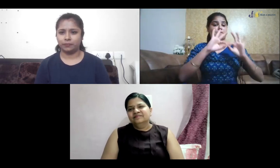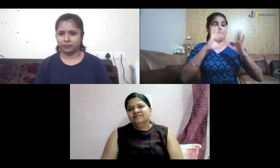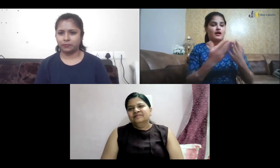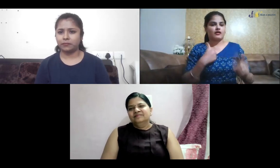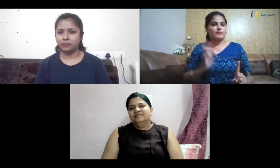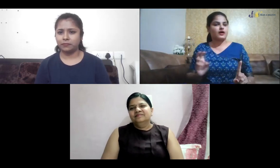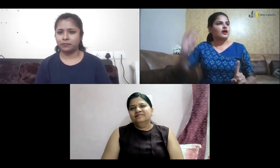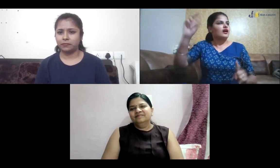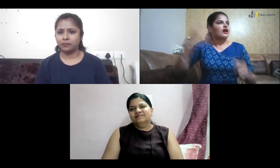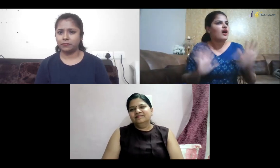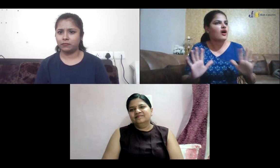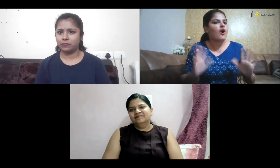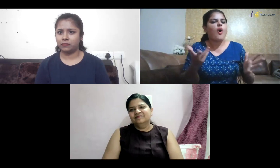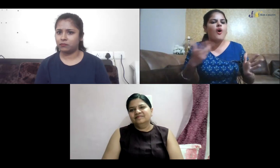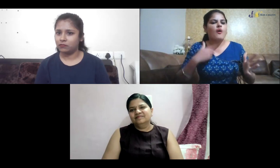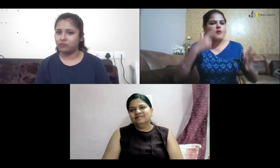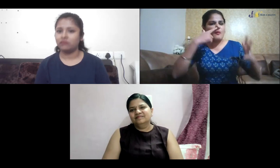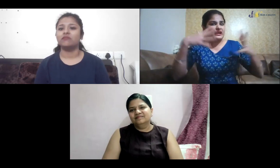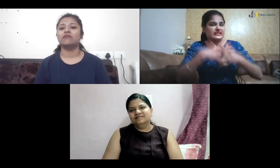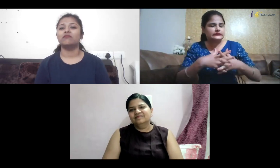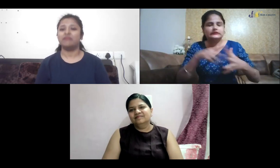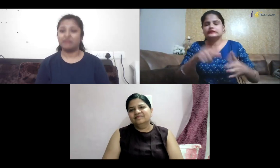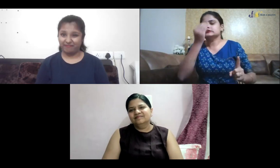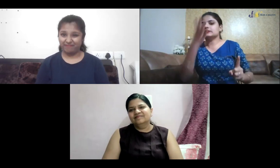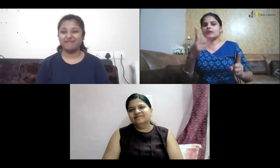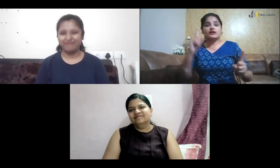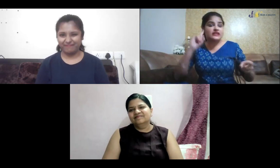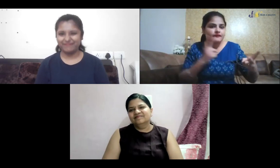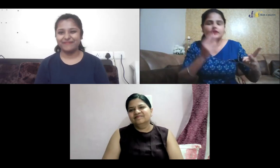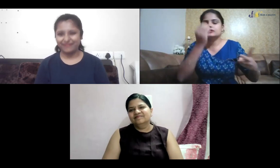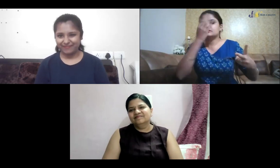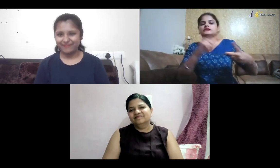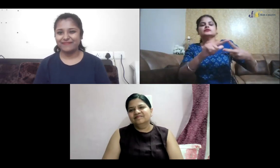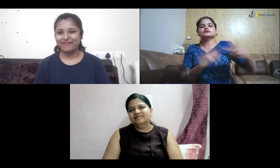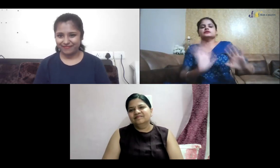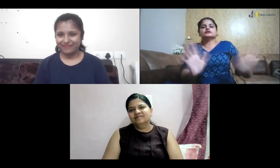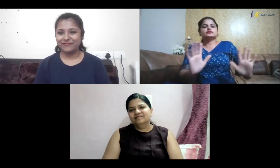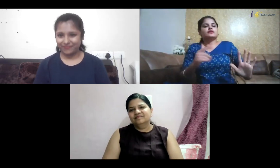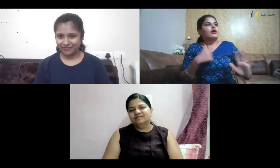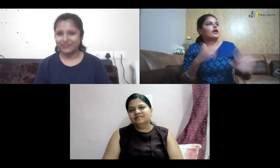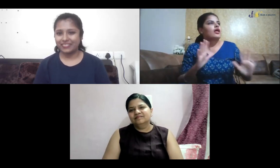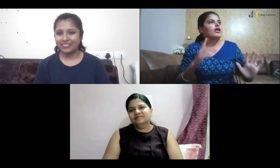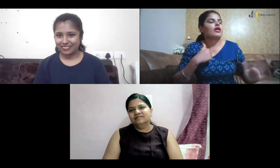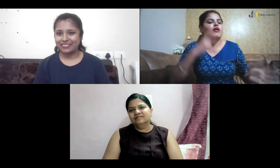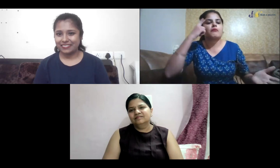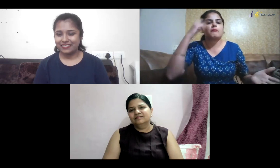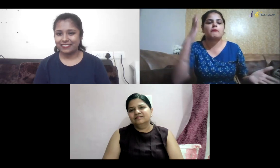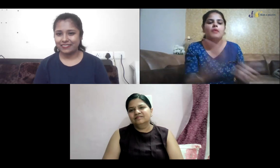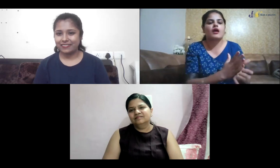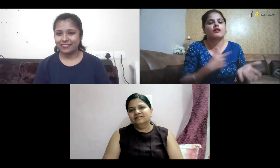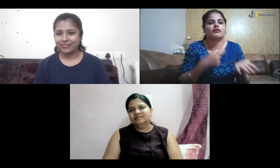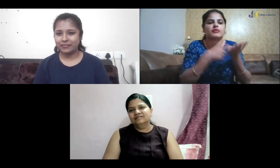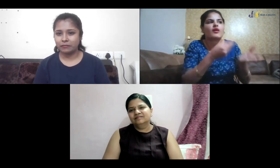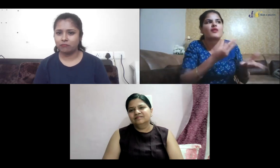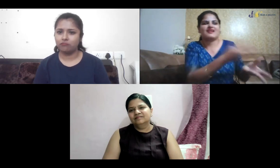me. So for example, in my family, if I would like to travel, they would say, no, you are a girl, you can't travel, you